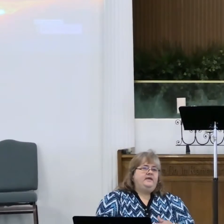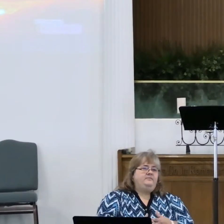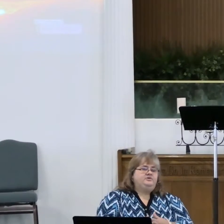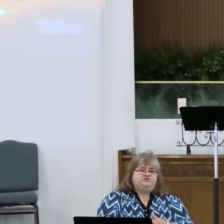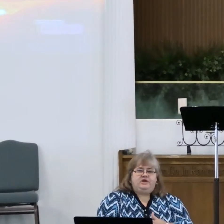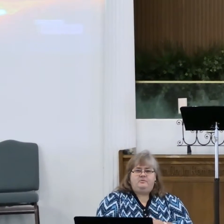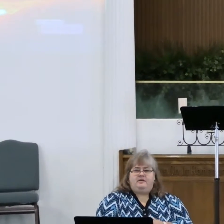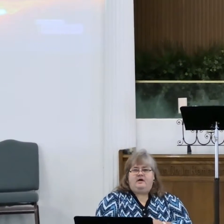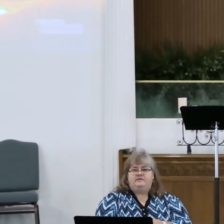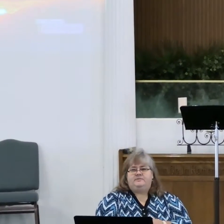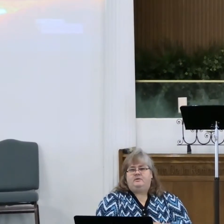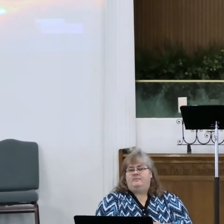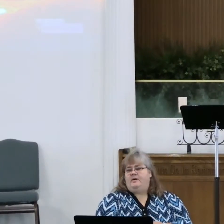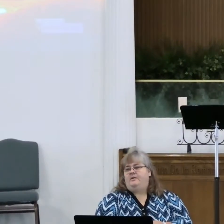able to share what God has put on my heart.